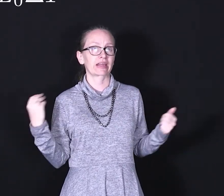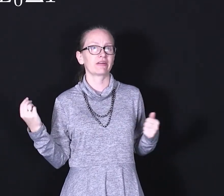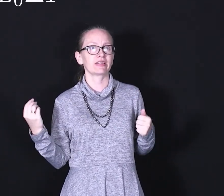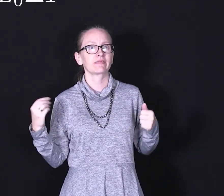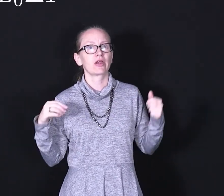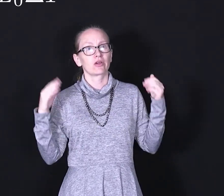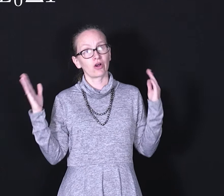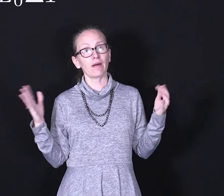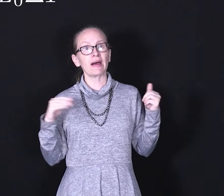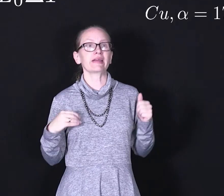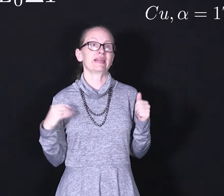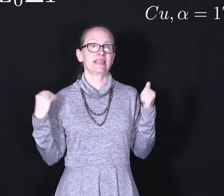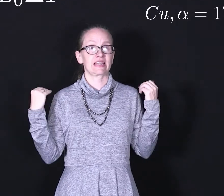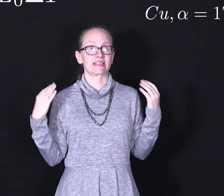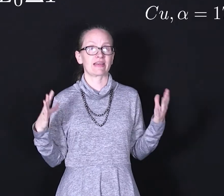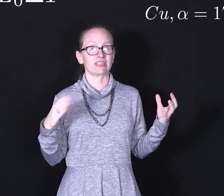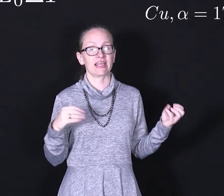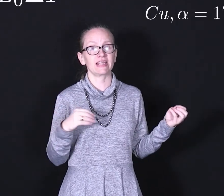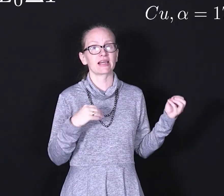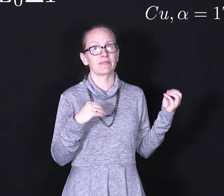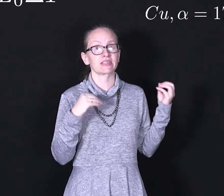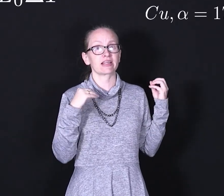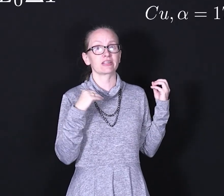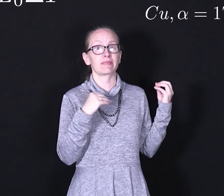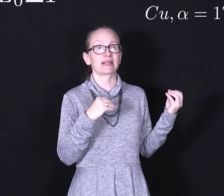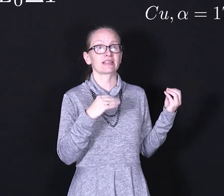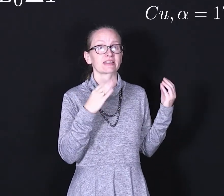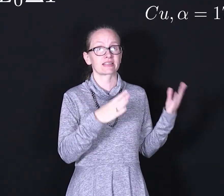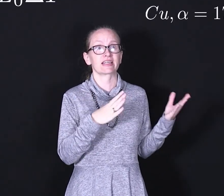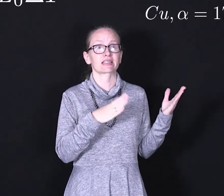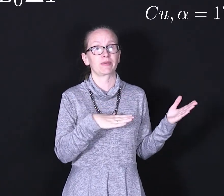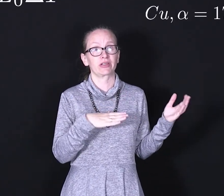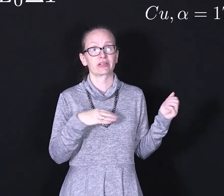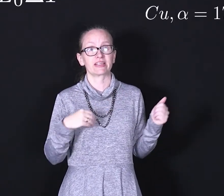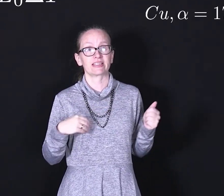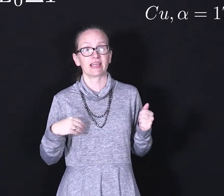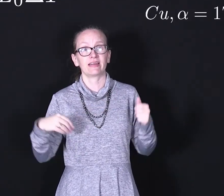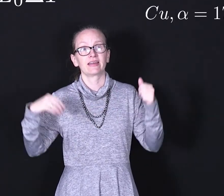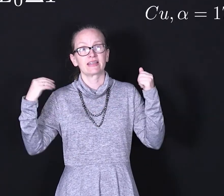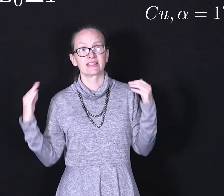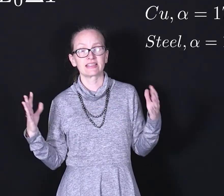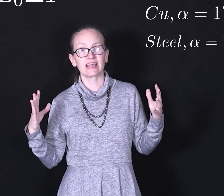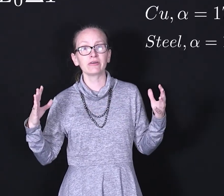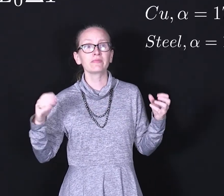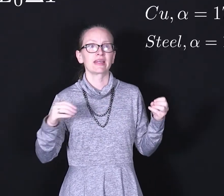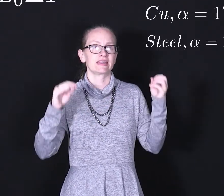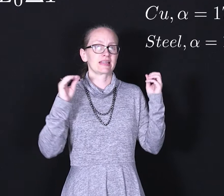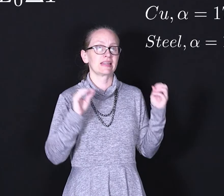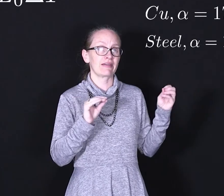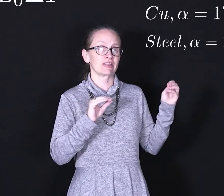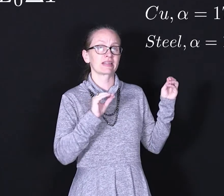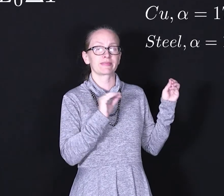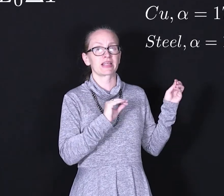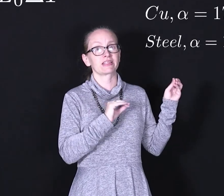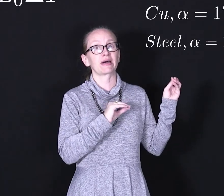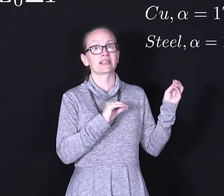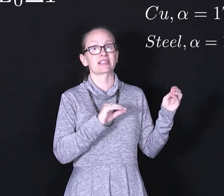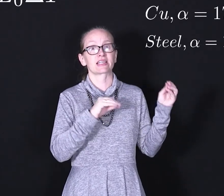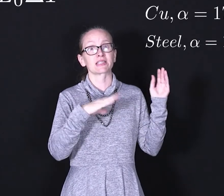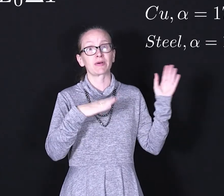Kelvin. Copper is 17 times 10 to the minus 6 per degree C. Steel is 11 times 10 to the minus 6 per